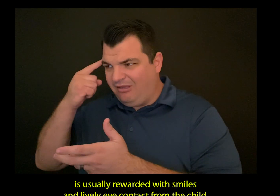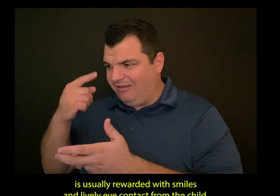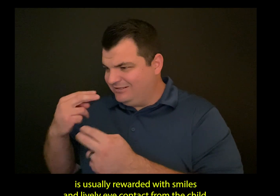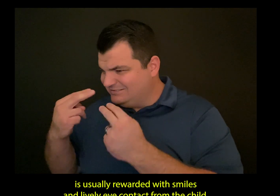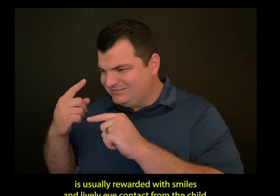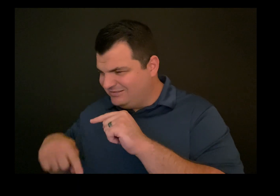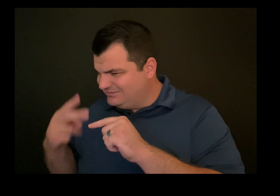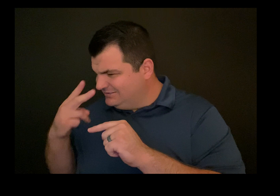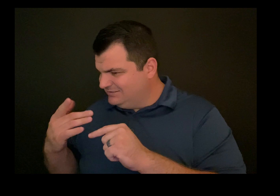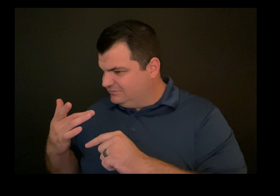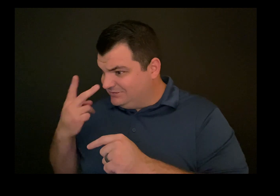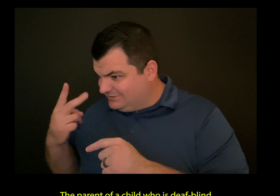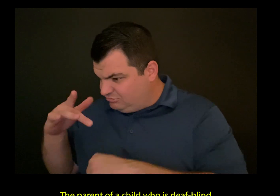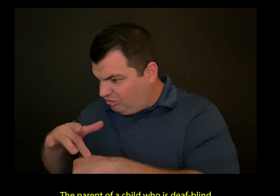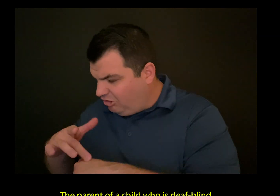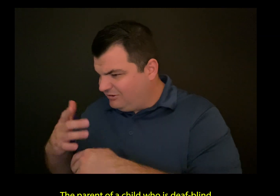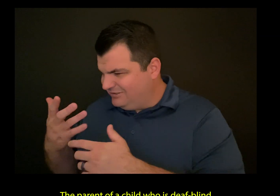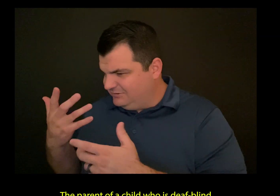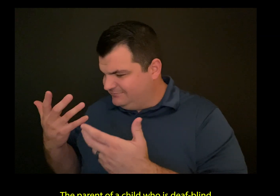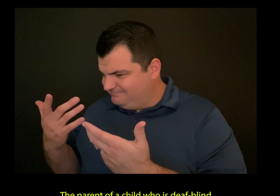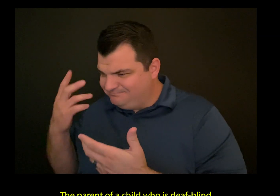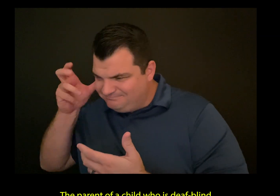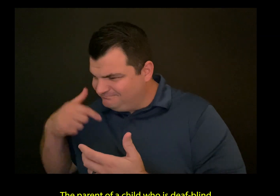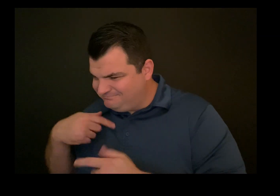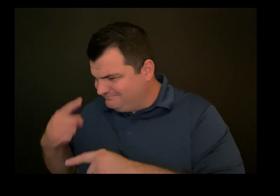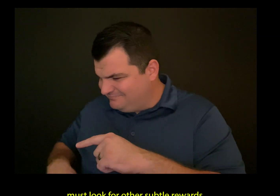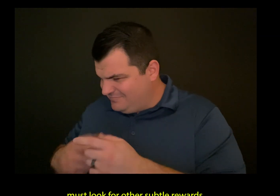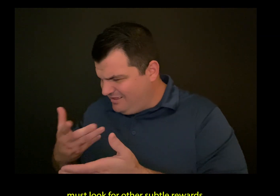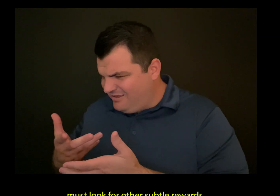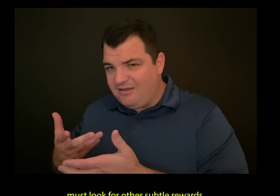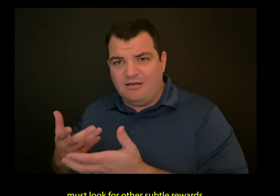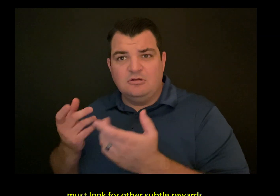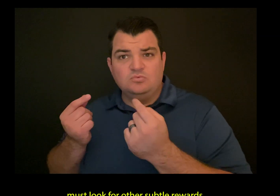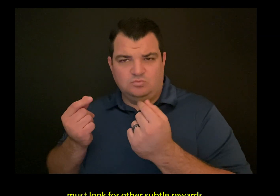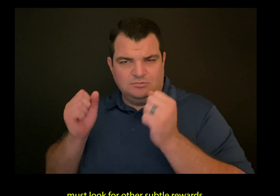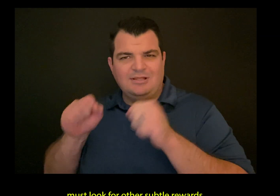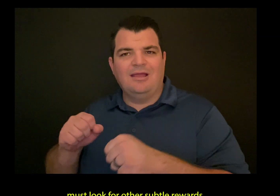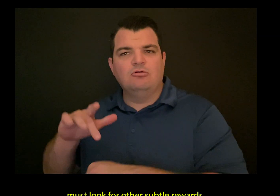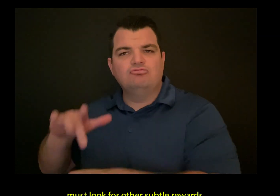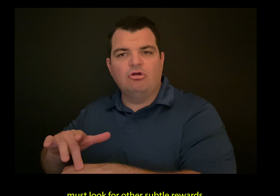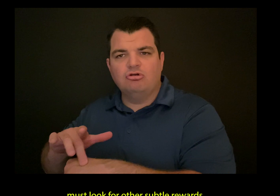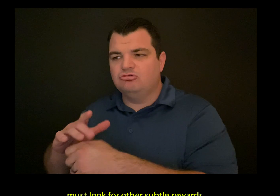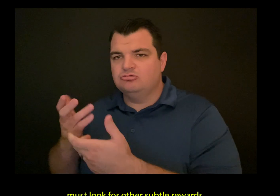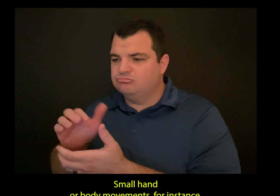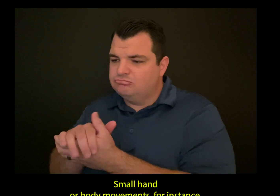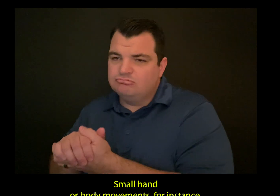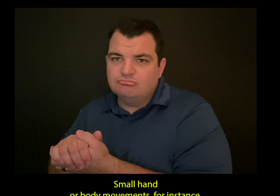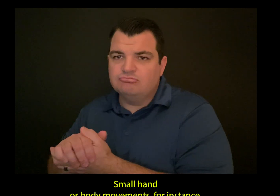from the child. The parent of a child who is deafblind must look for other subtle rewards. Small hand or